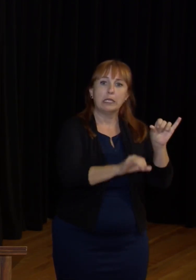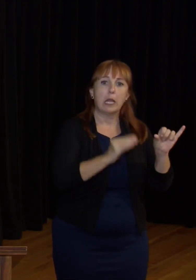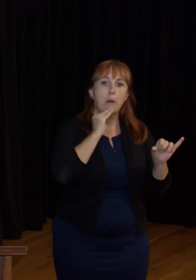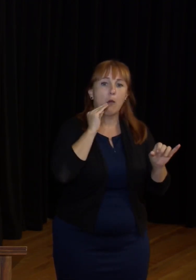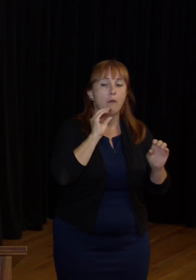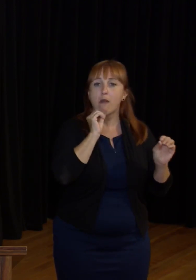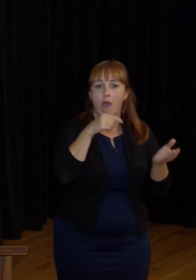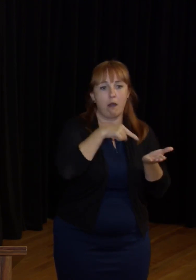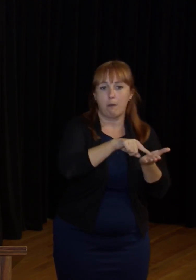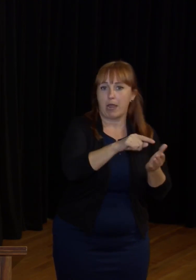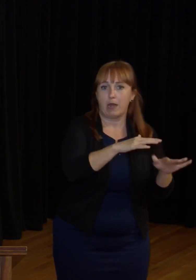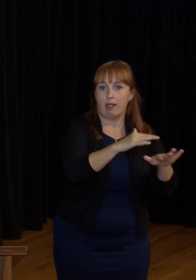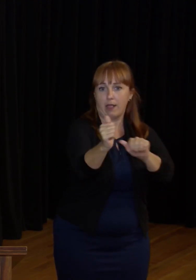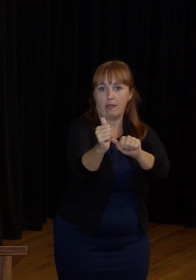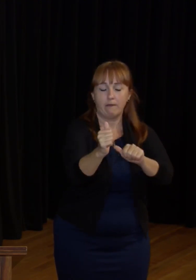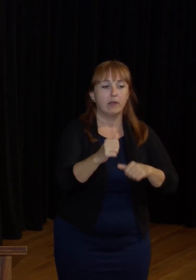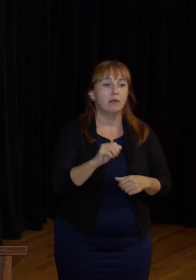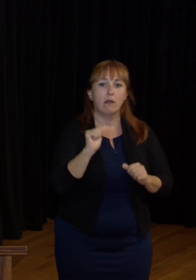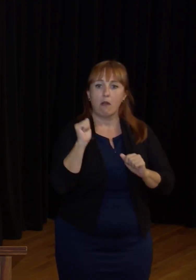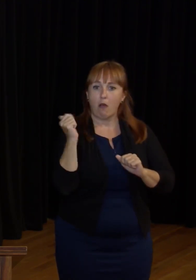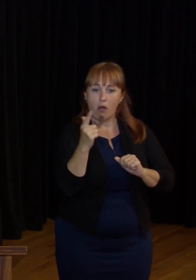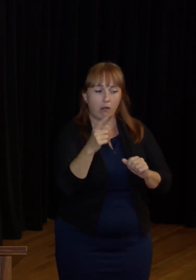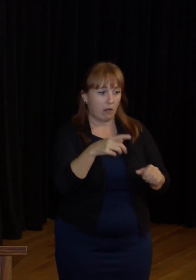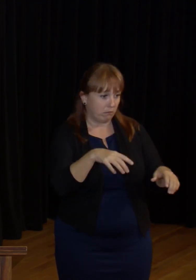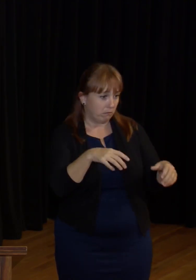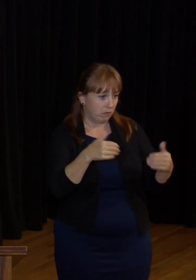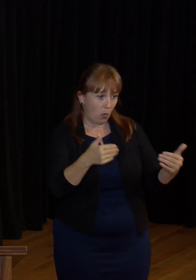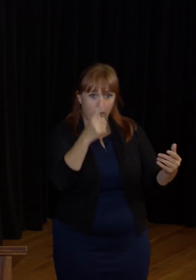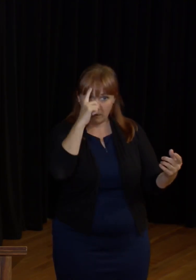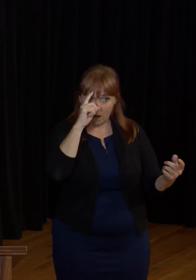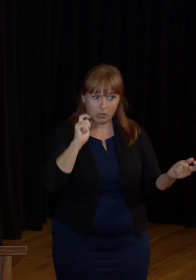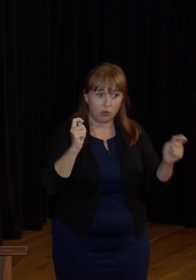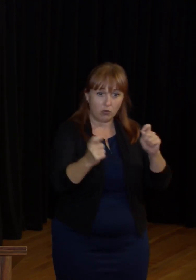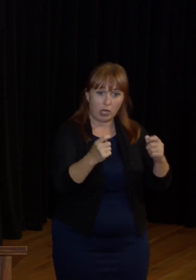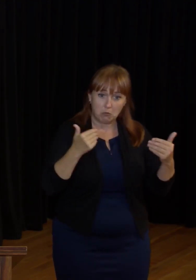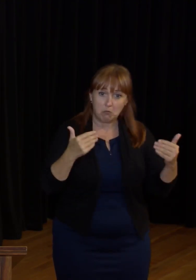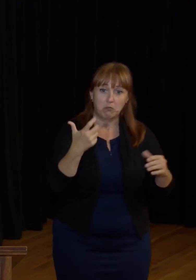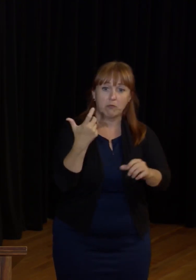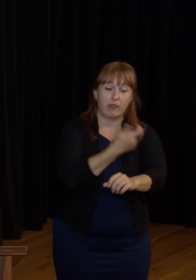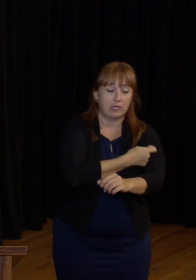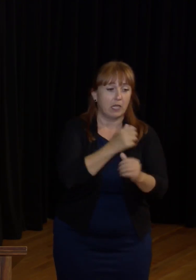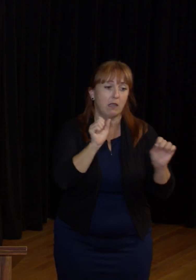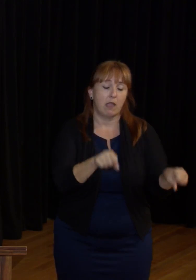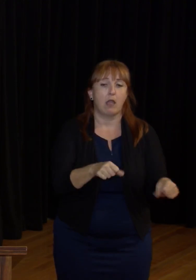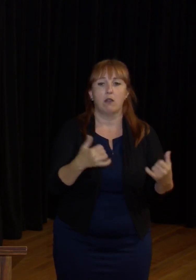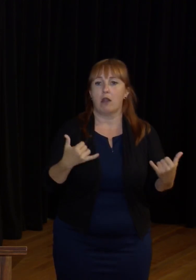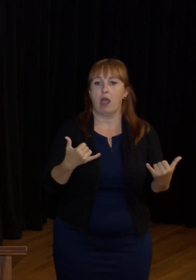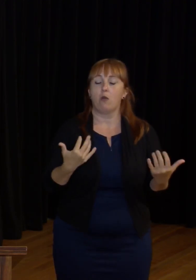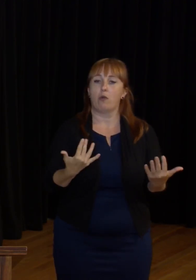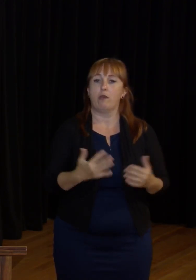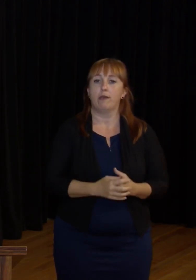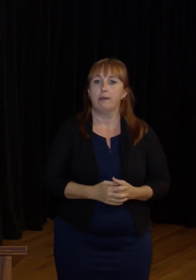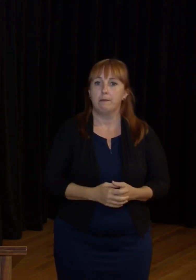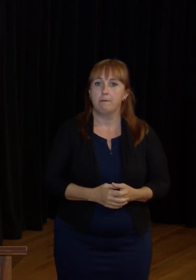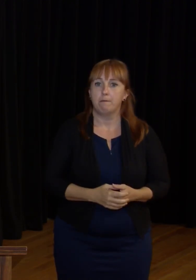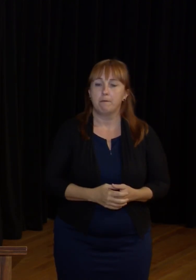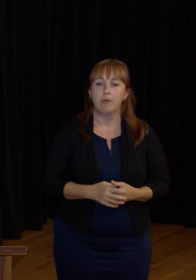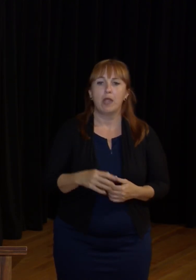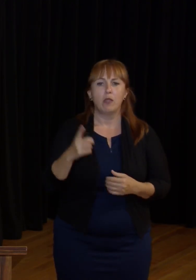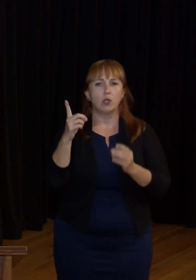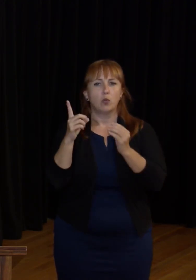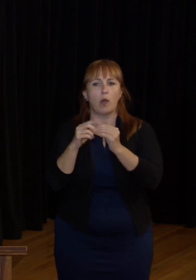on. Everybody has the opportunity to change their mind, and that's where we are right now. The other case, which I'm not